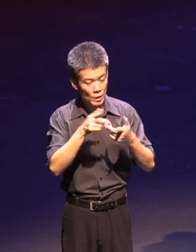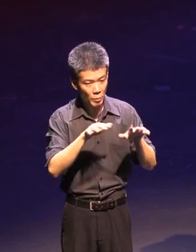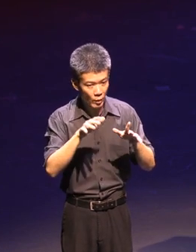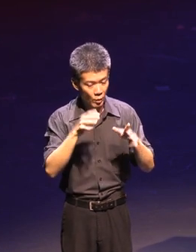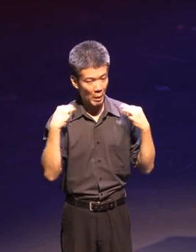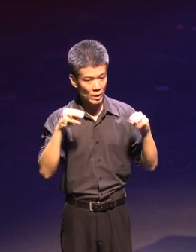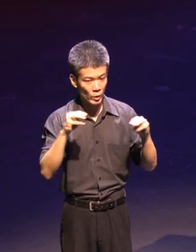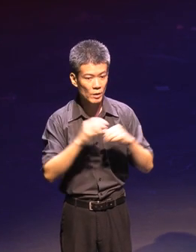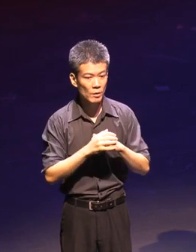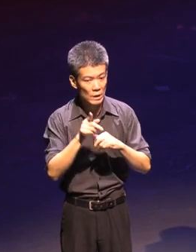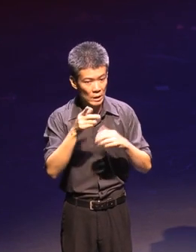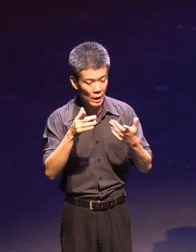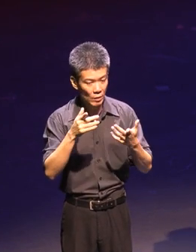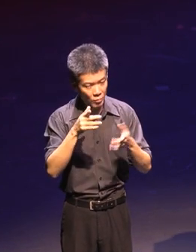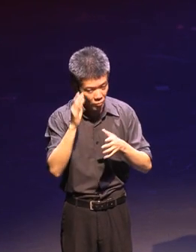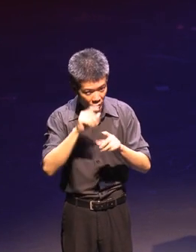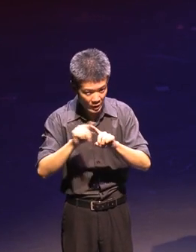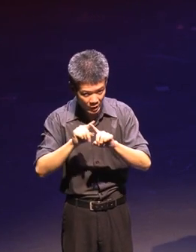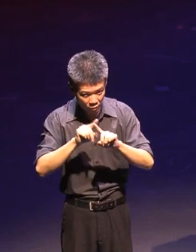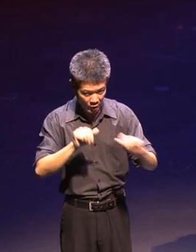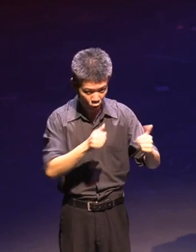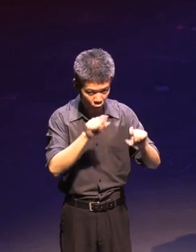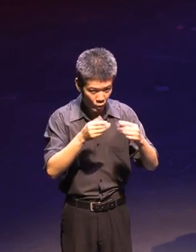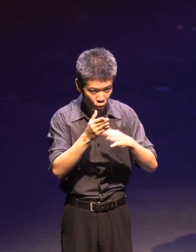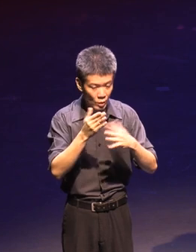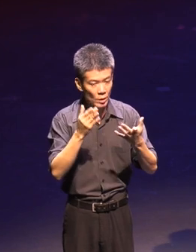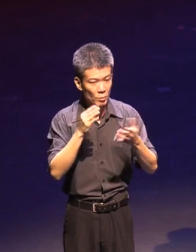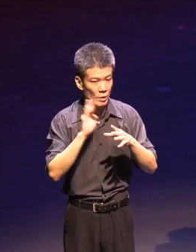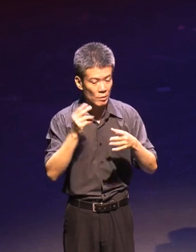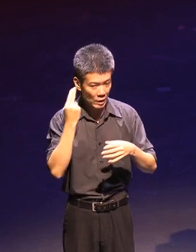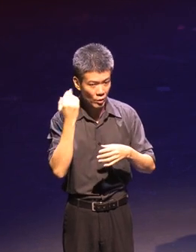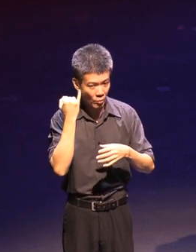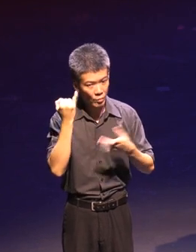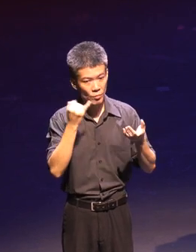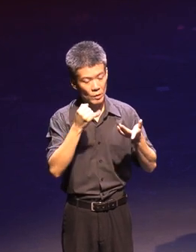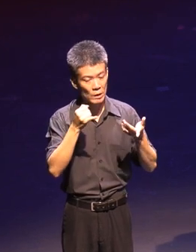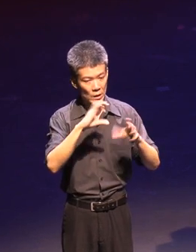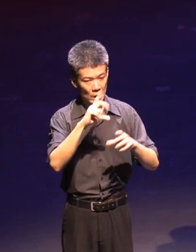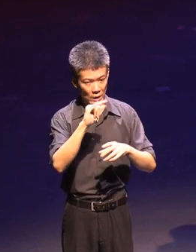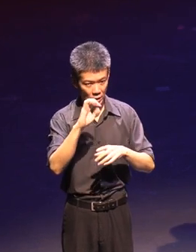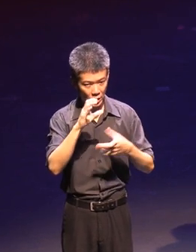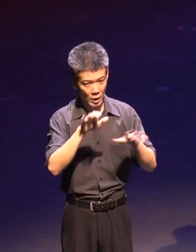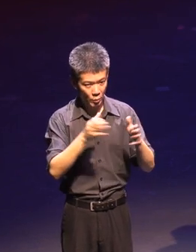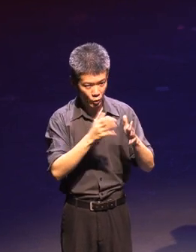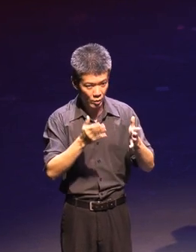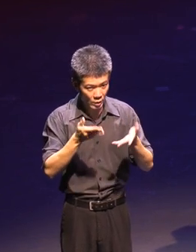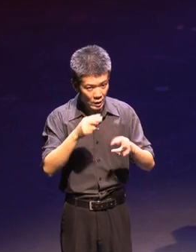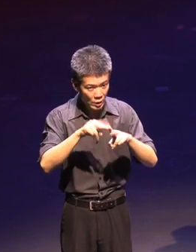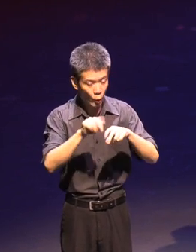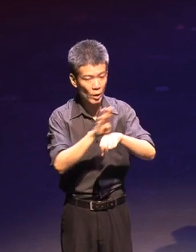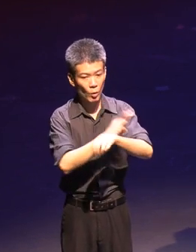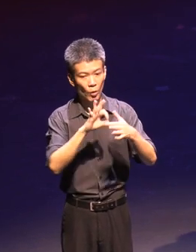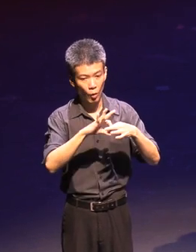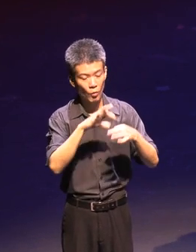piano mastery. He has navigated many challenges of being a hearing impaired classical musician, and today he sits on the